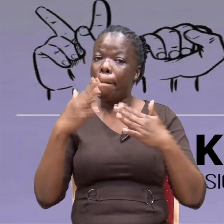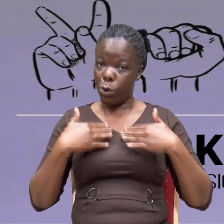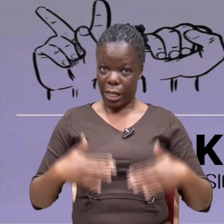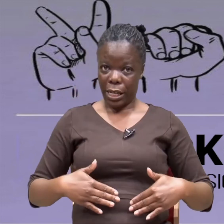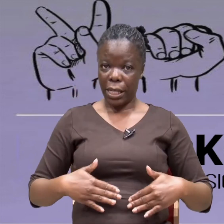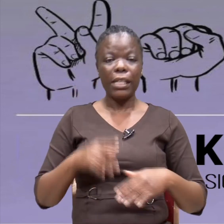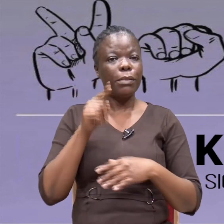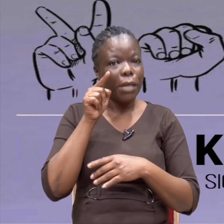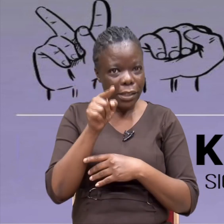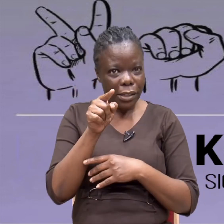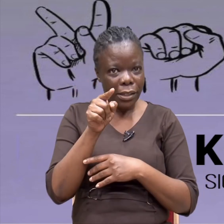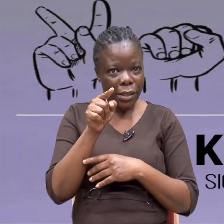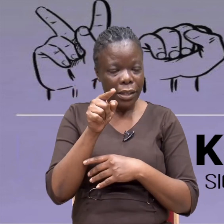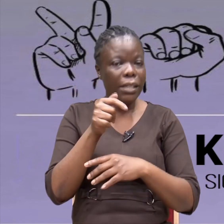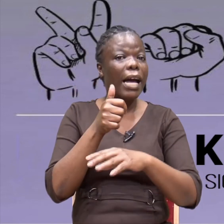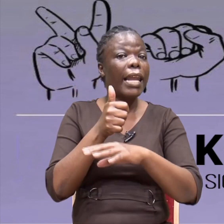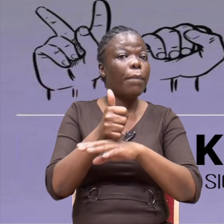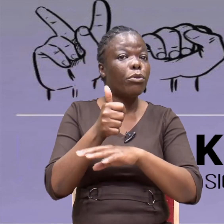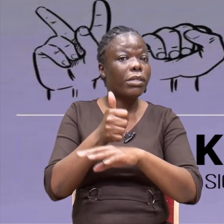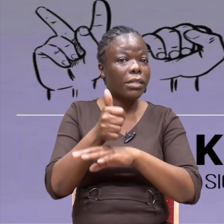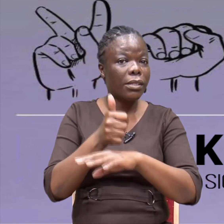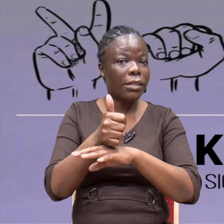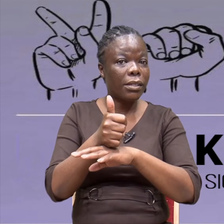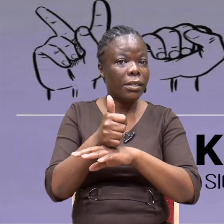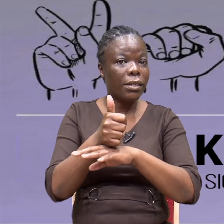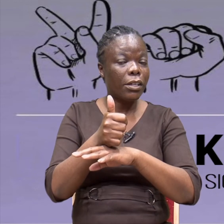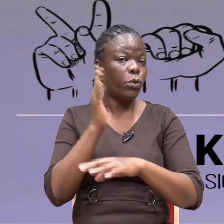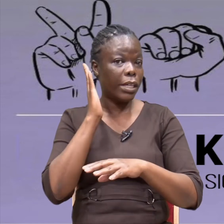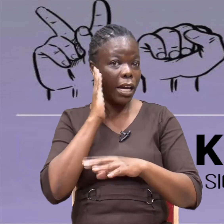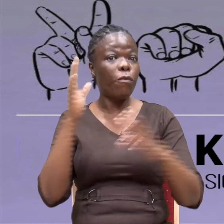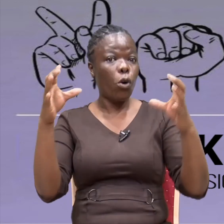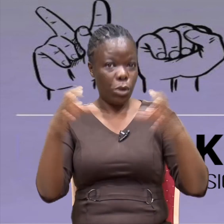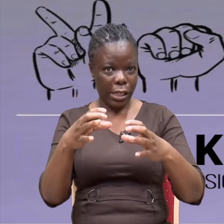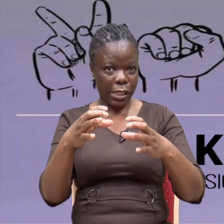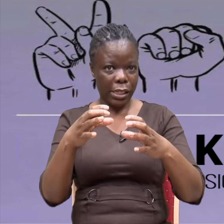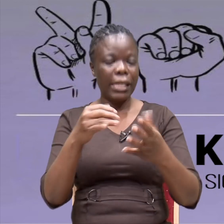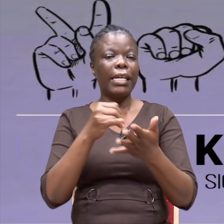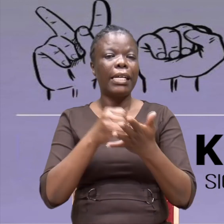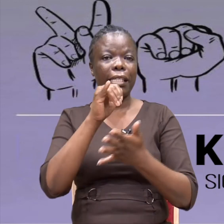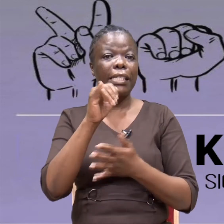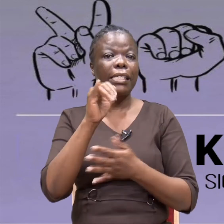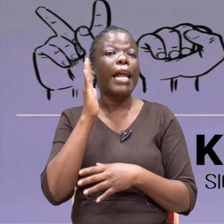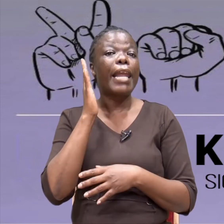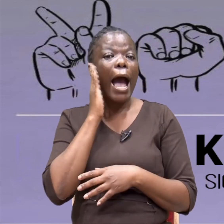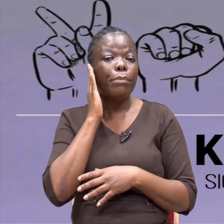body, it means it's an abuse. To the deaf community, it is an